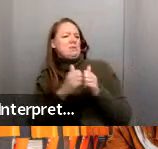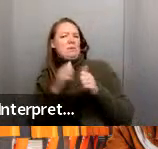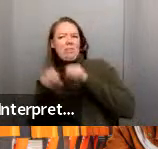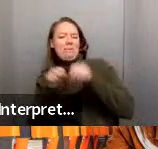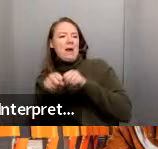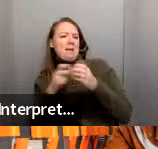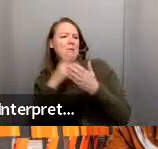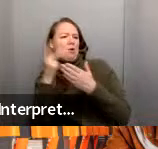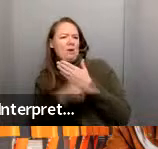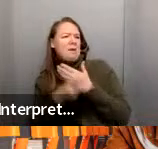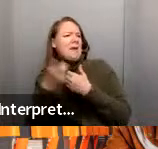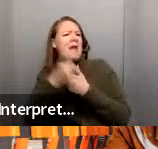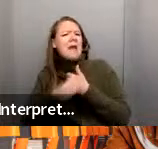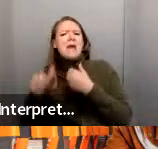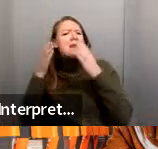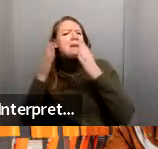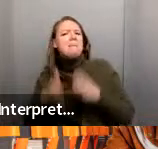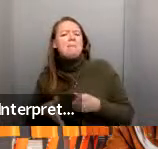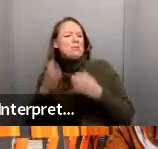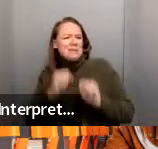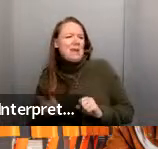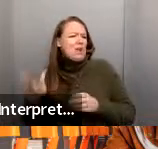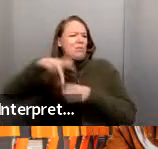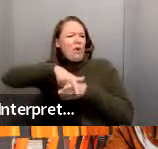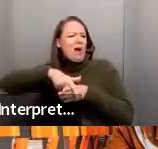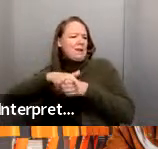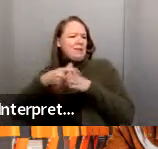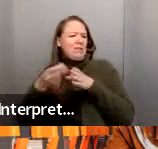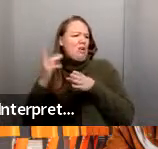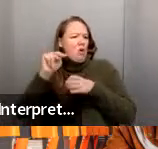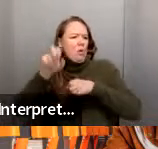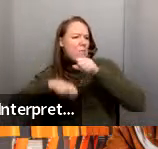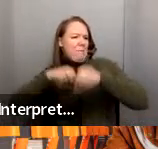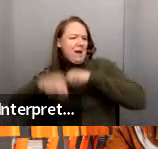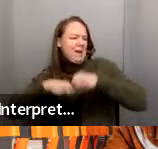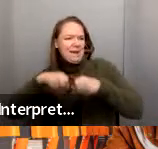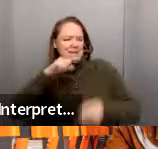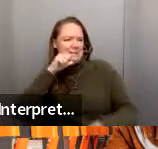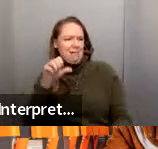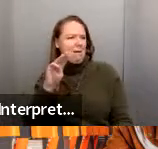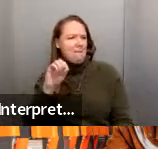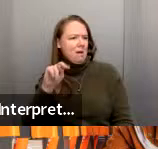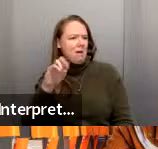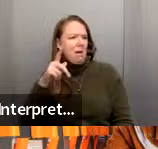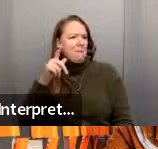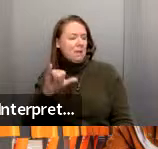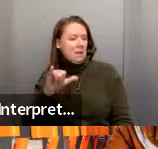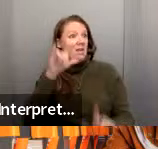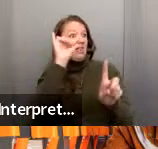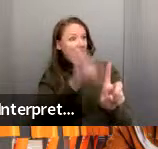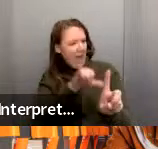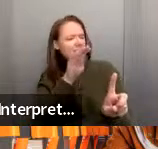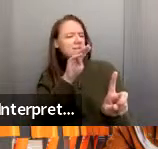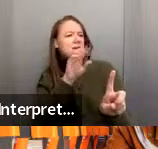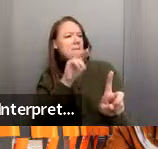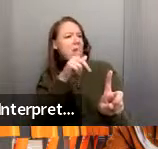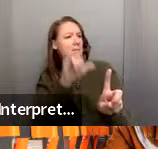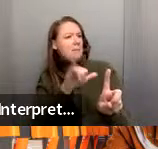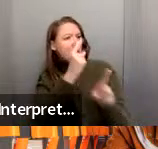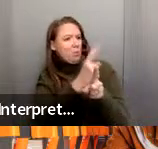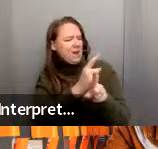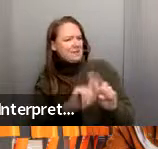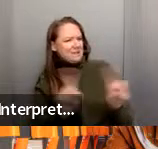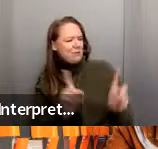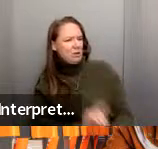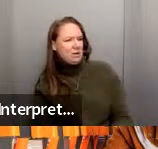program. Anybody can ride their own bike. It's not a monopoly. This is a monopoly, right? This is different.